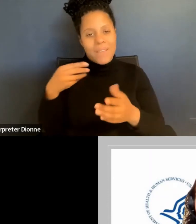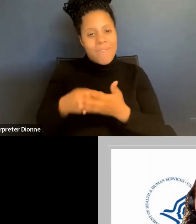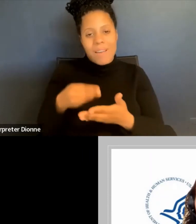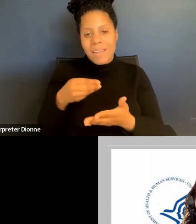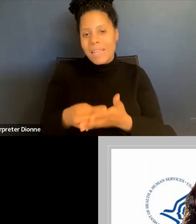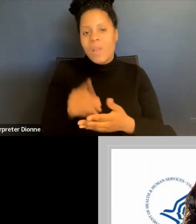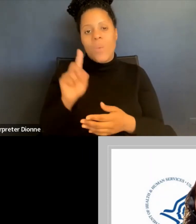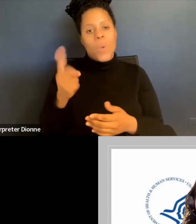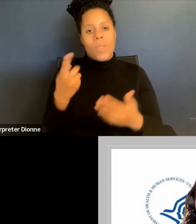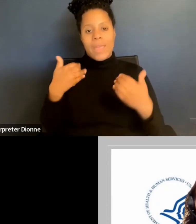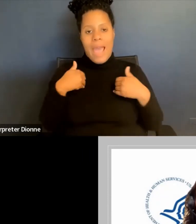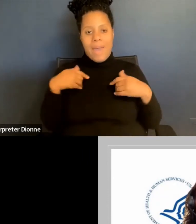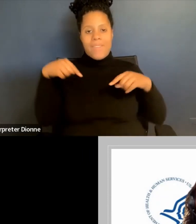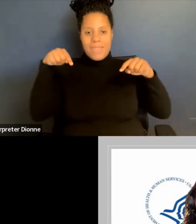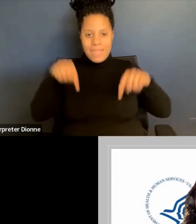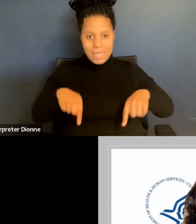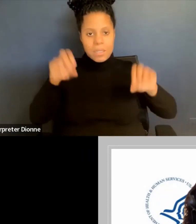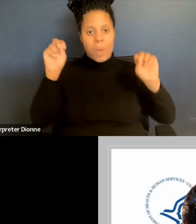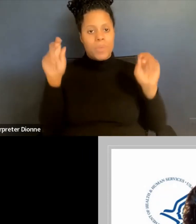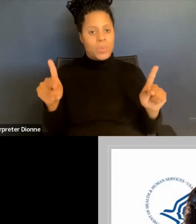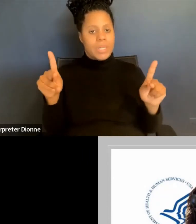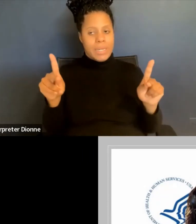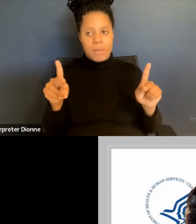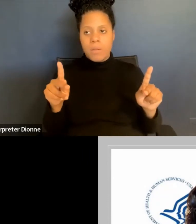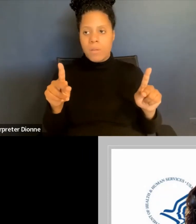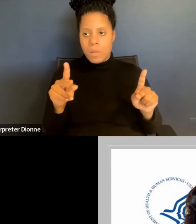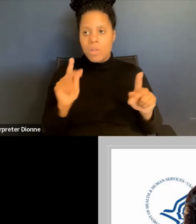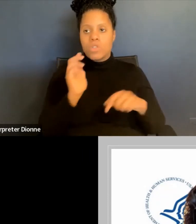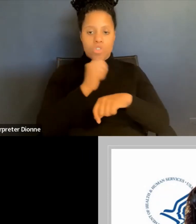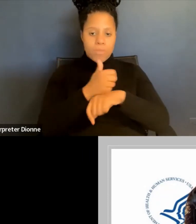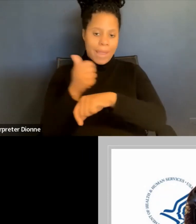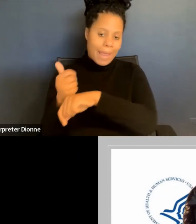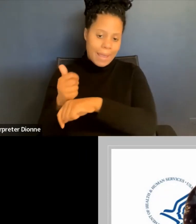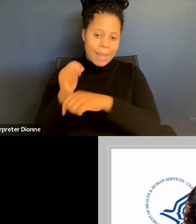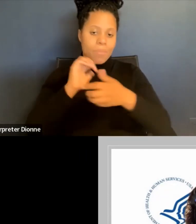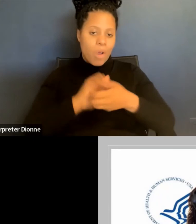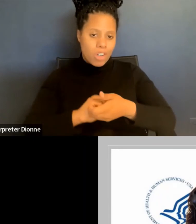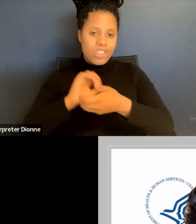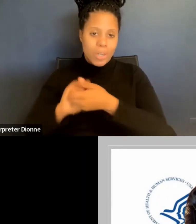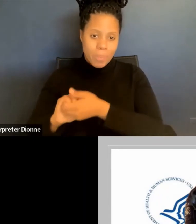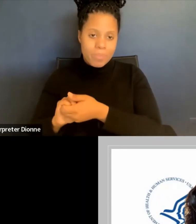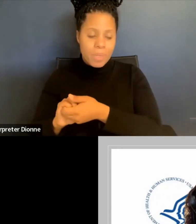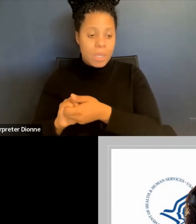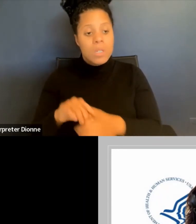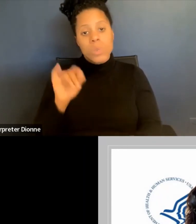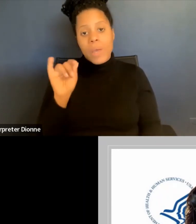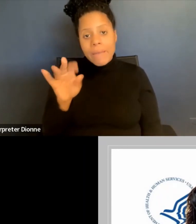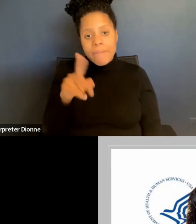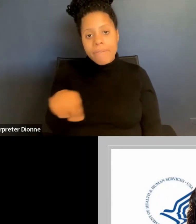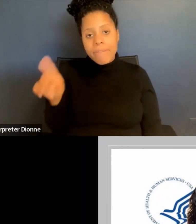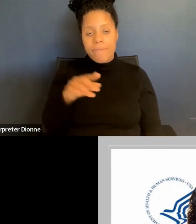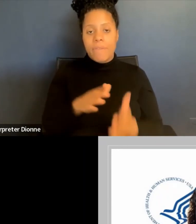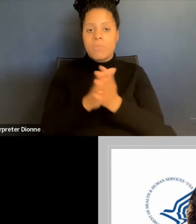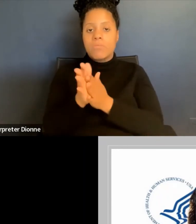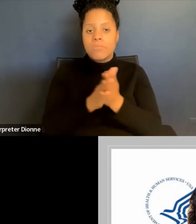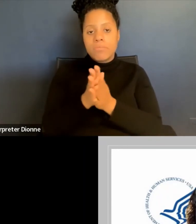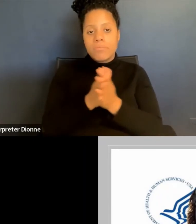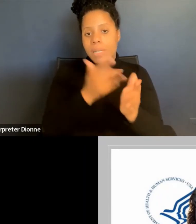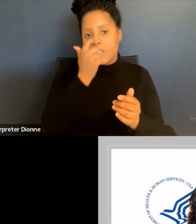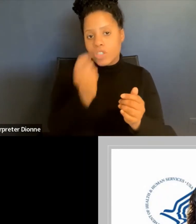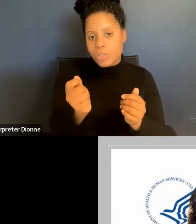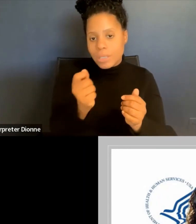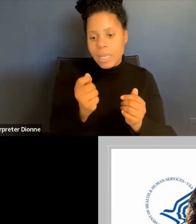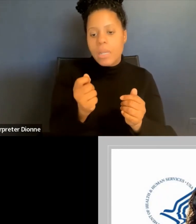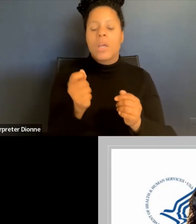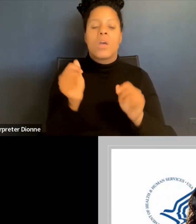opportunity to create these partnerships. So again, if people are interested, this is the way we can get to you at